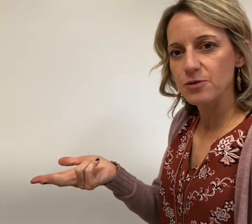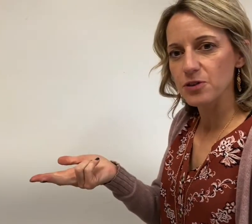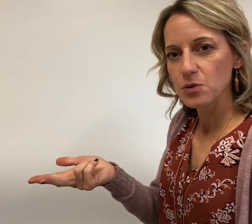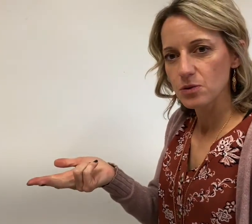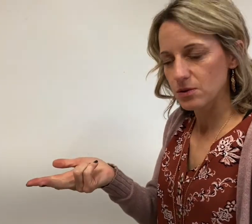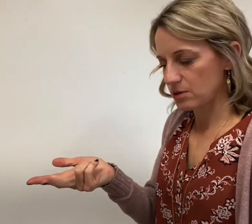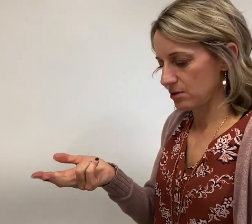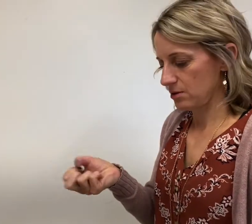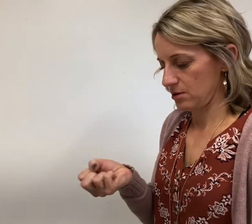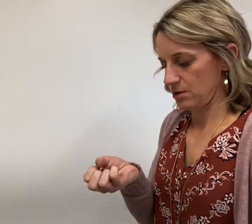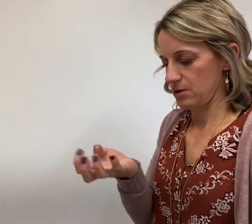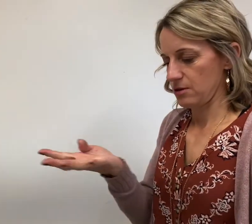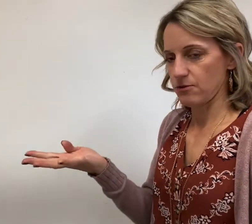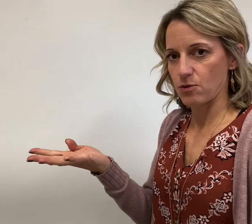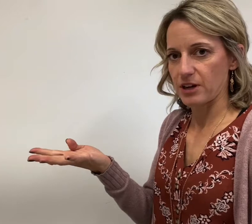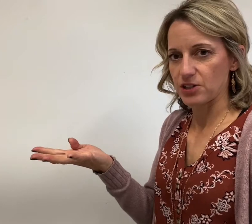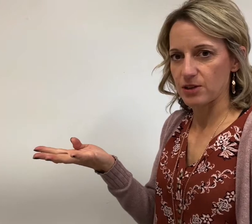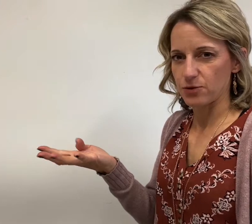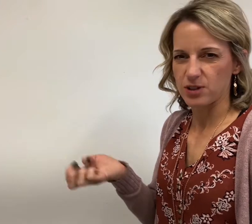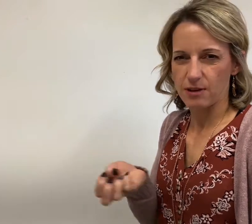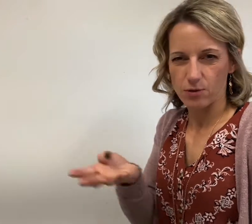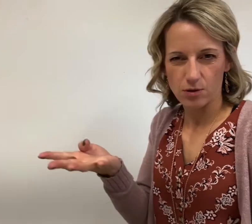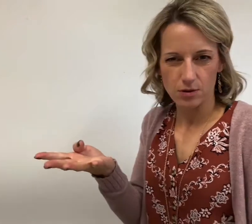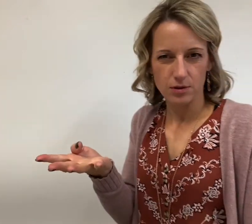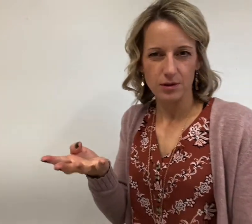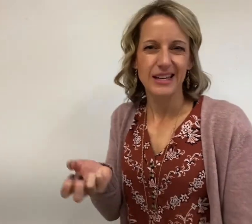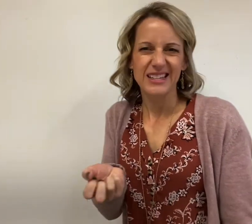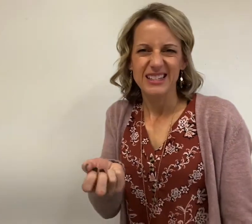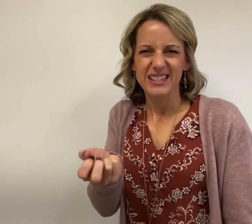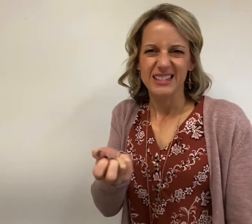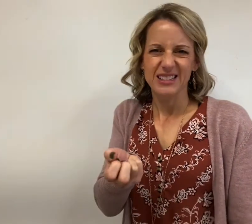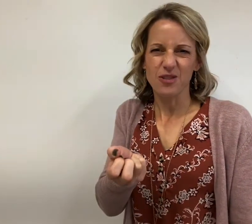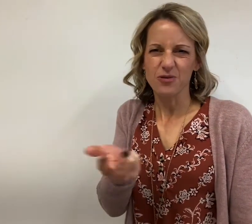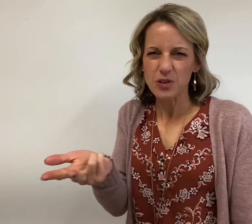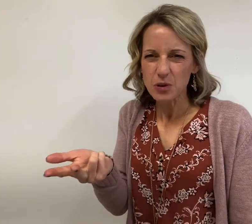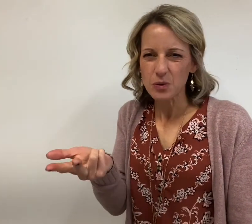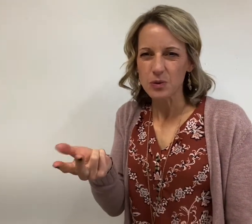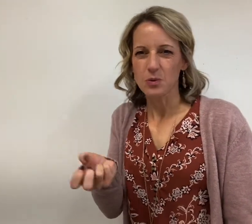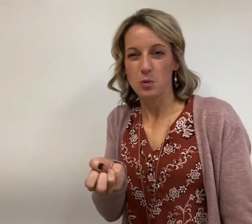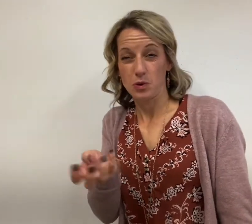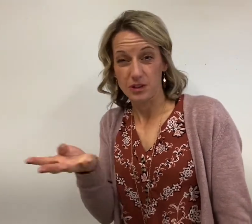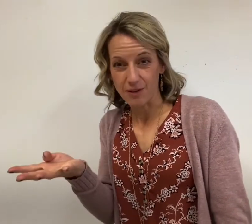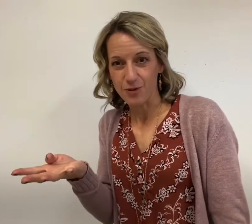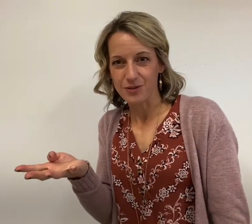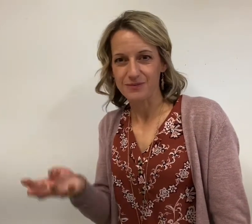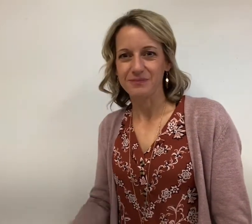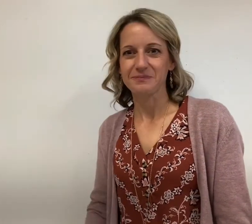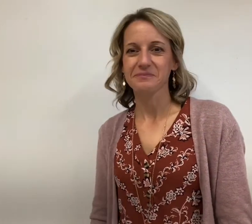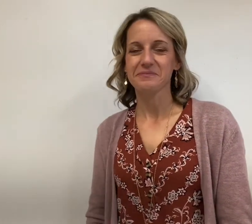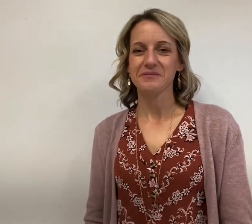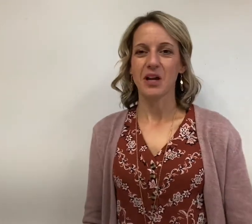few, 4 handshake for several. So few or several.